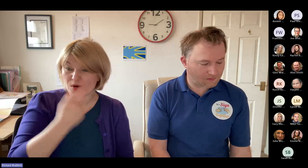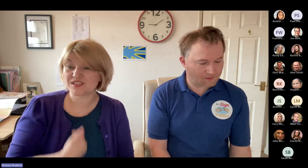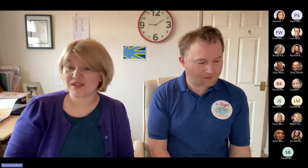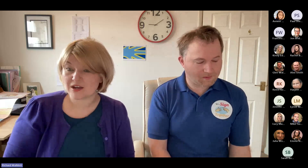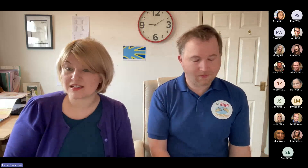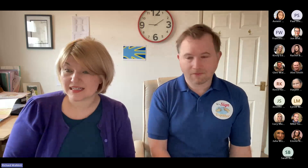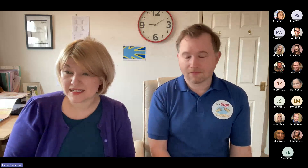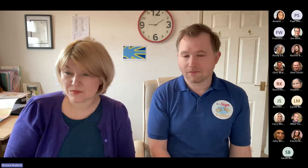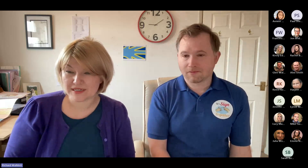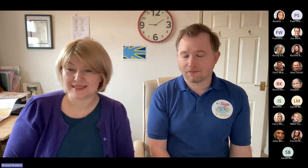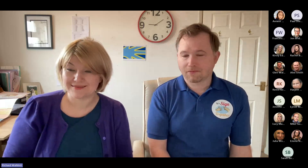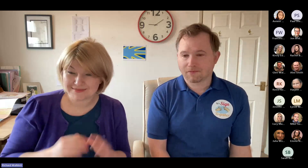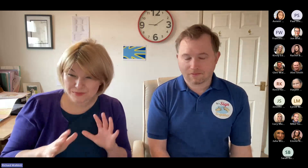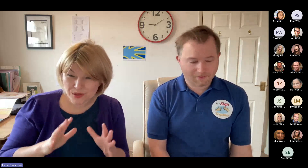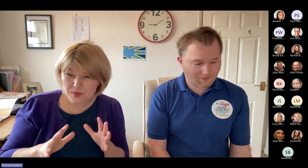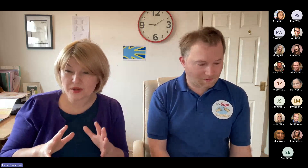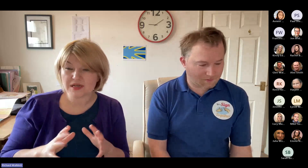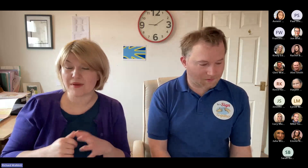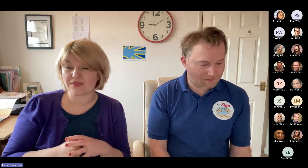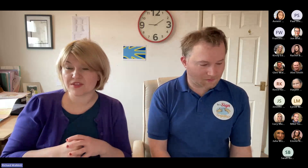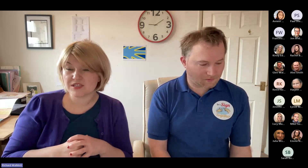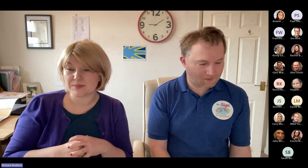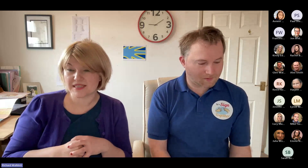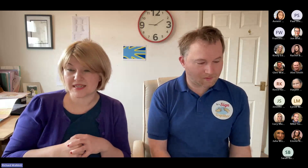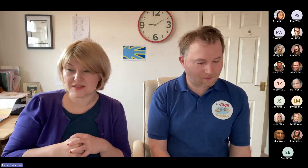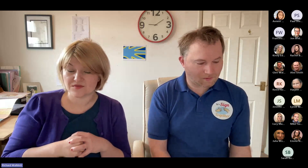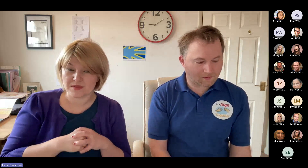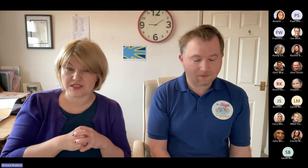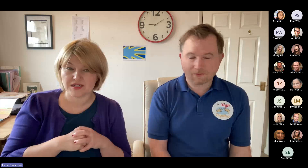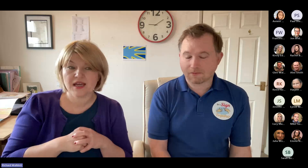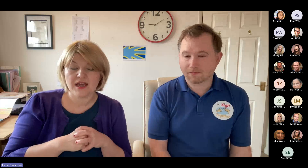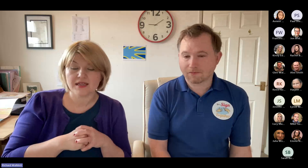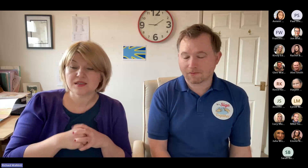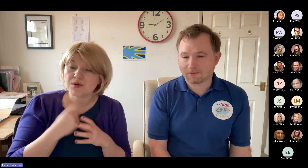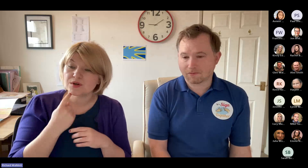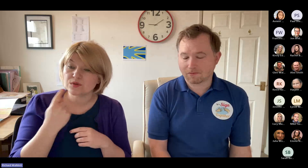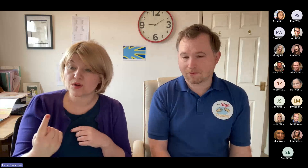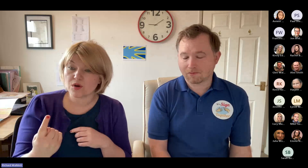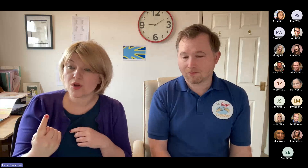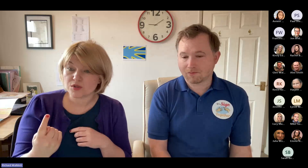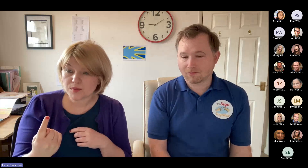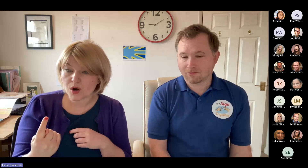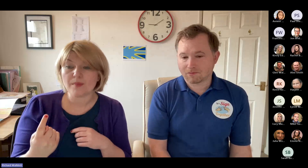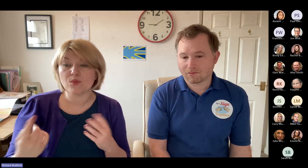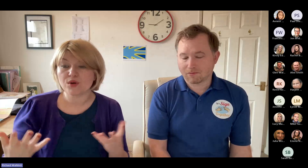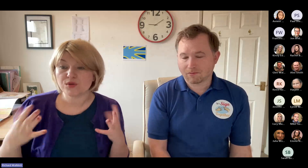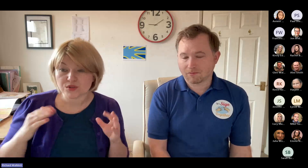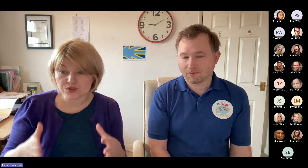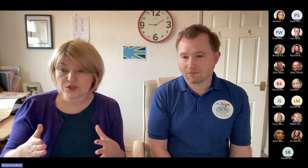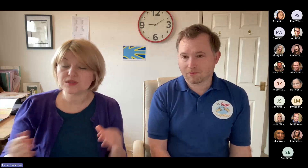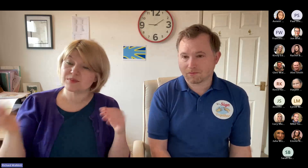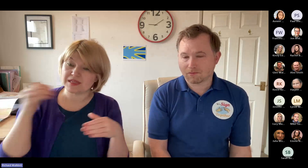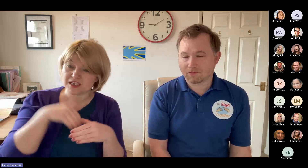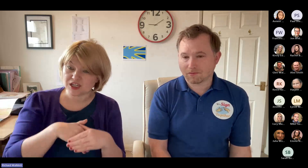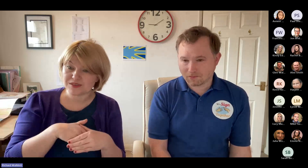oh, it's okay, I can lip read, it's probably only about 30% of the information. And tomorrow we'll talk lots more about what you can do to be